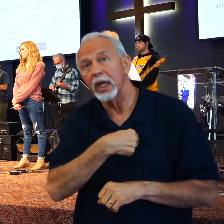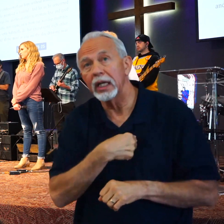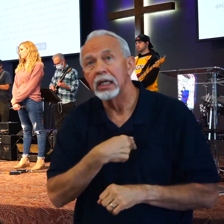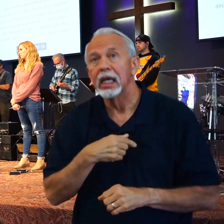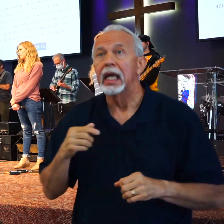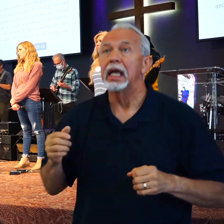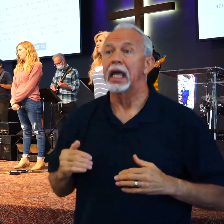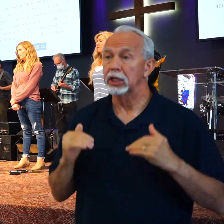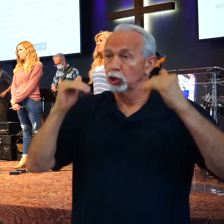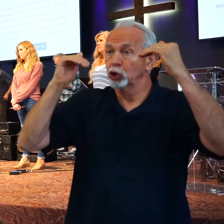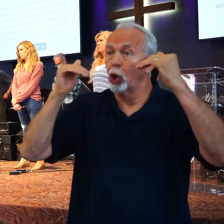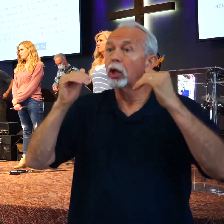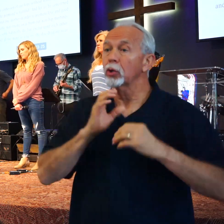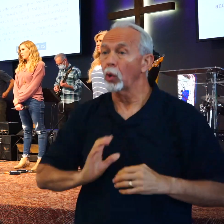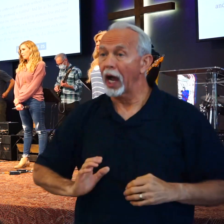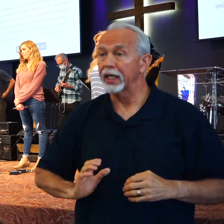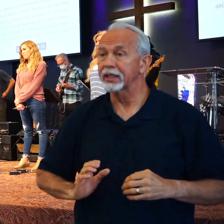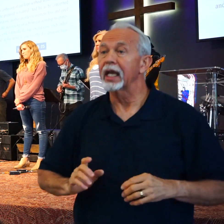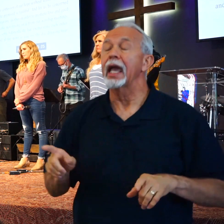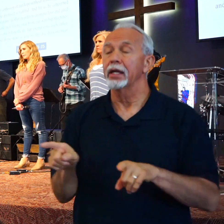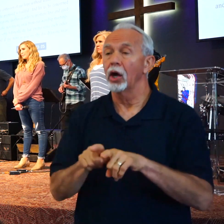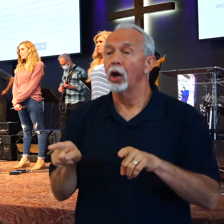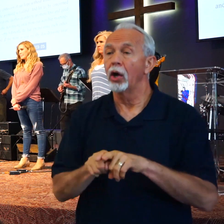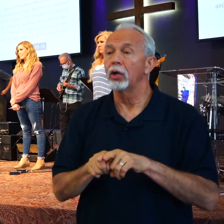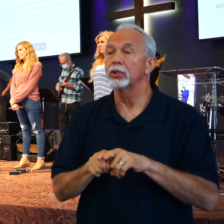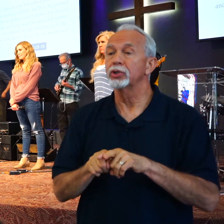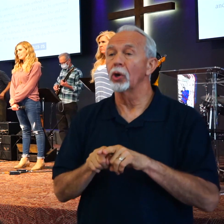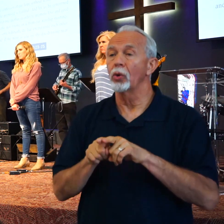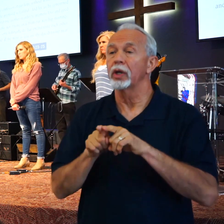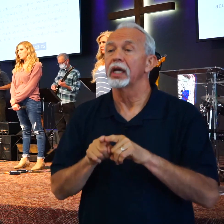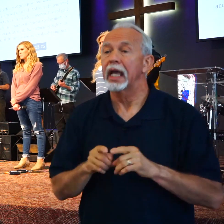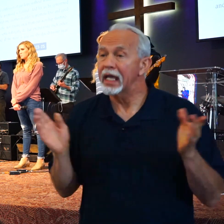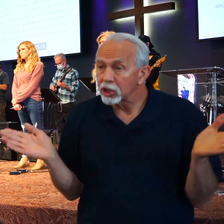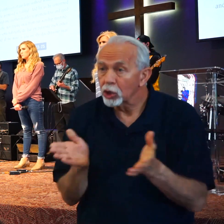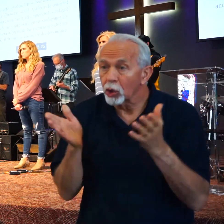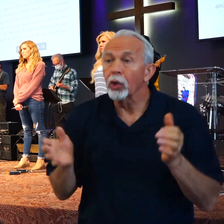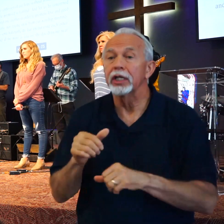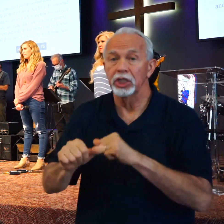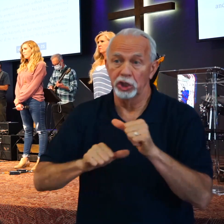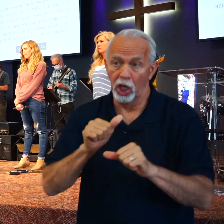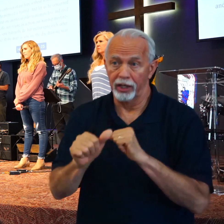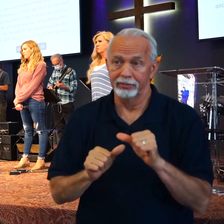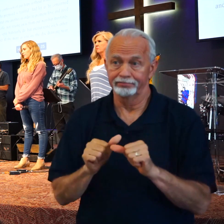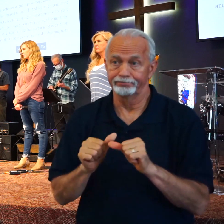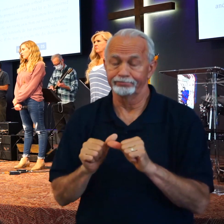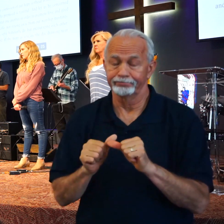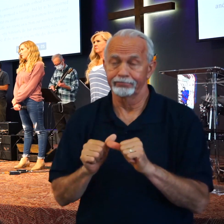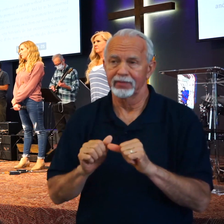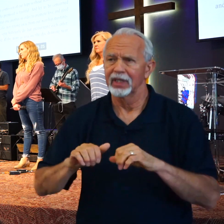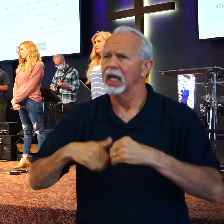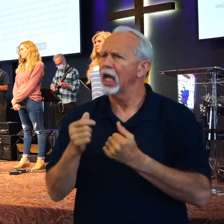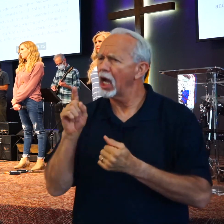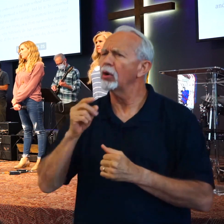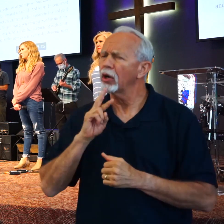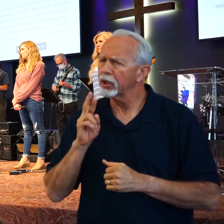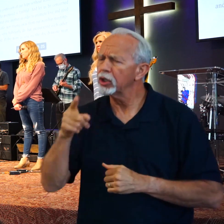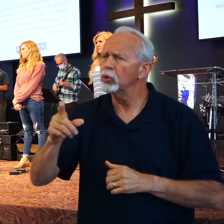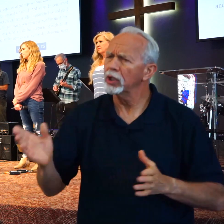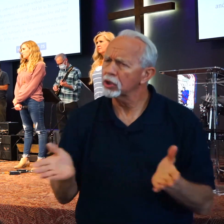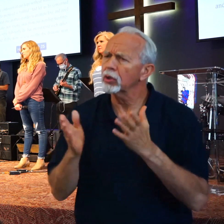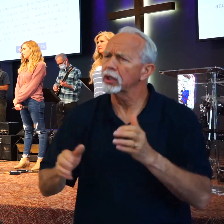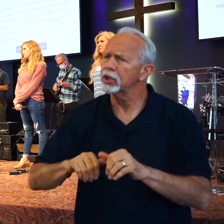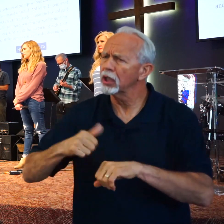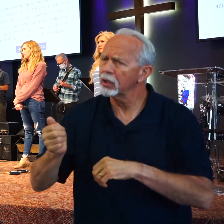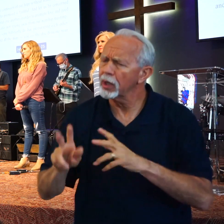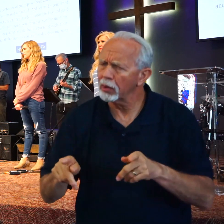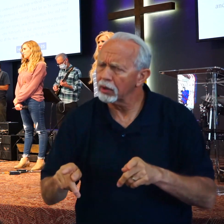exalt Christ, but where we also mutually encourage one another. How are you encouraging others